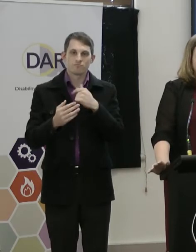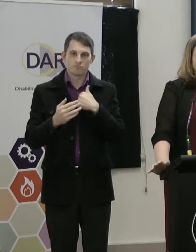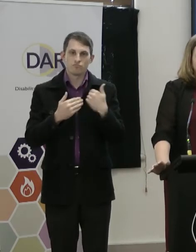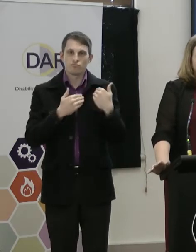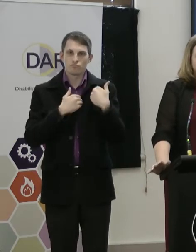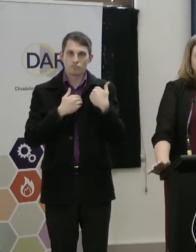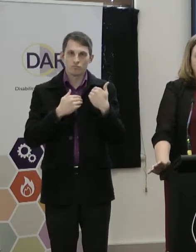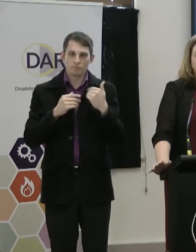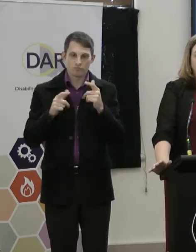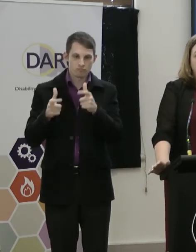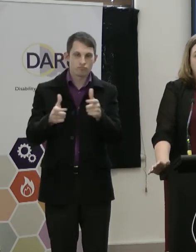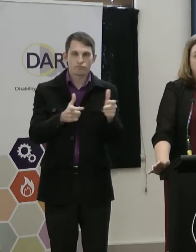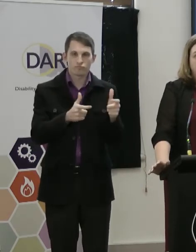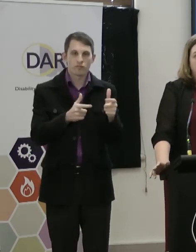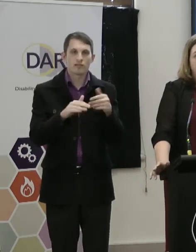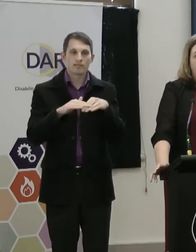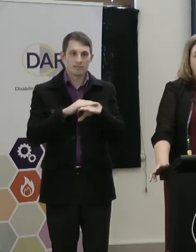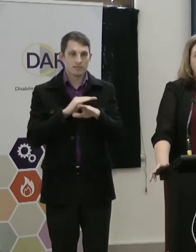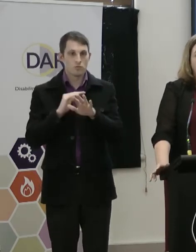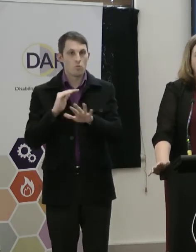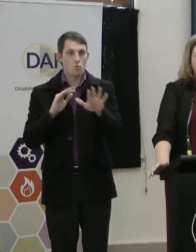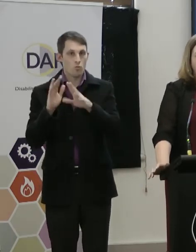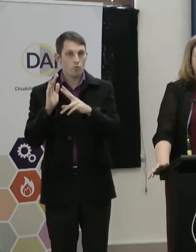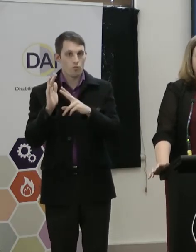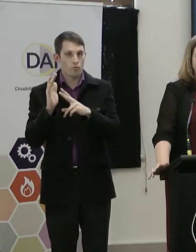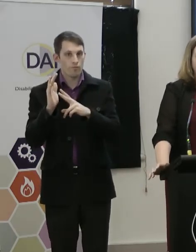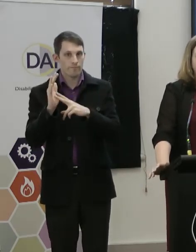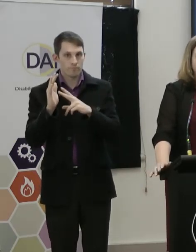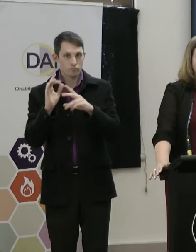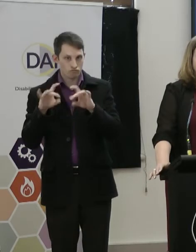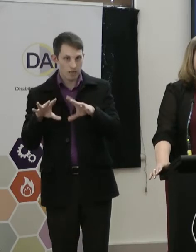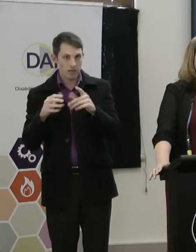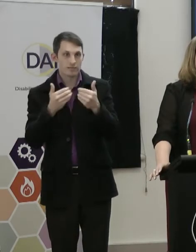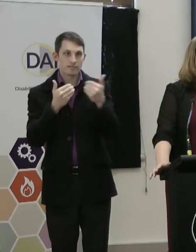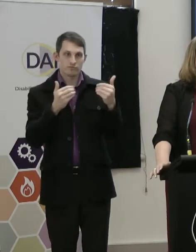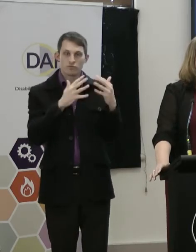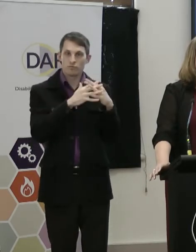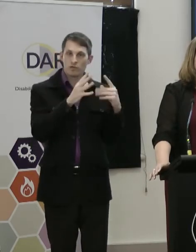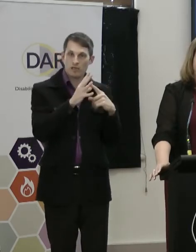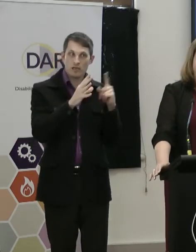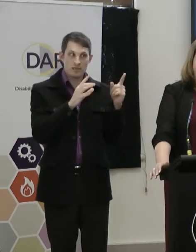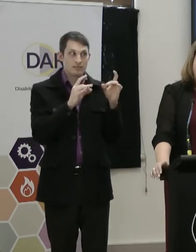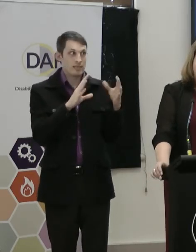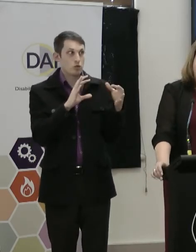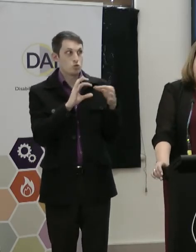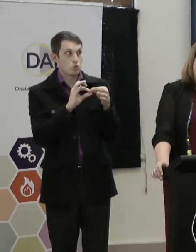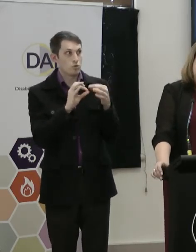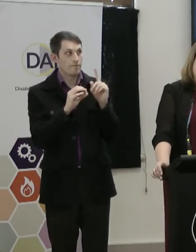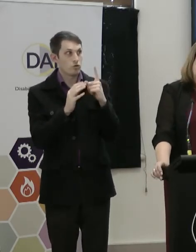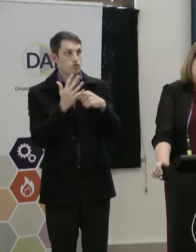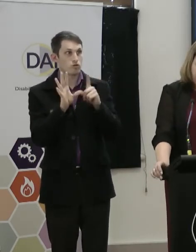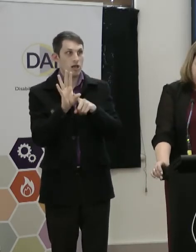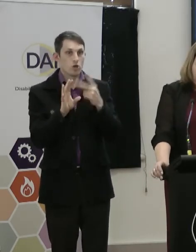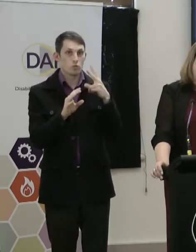all states and territories now, with the exception of WA, and WA come on board into the Commission on the 1st of July 2020.